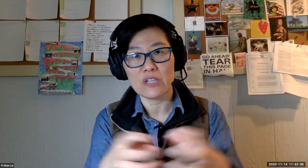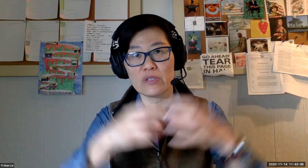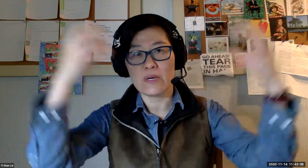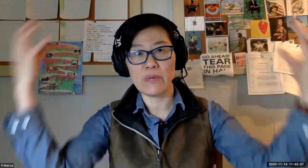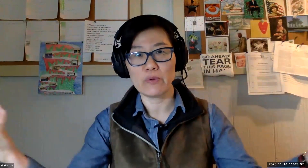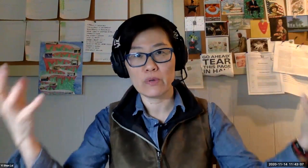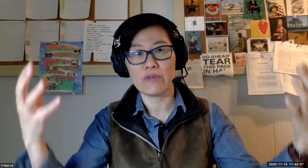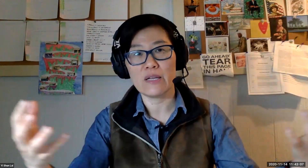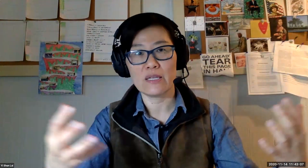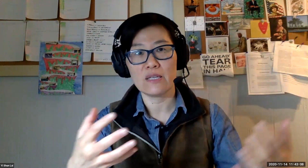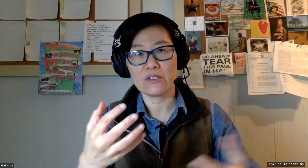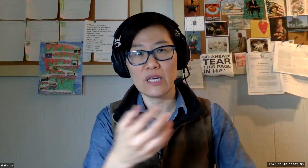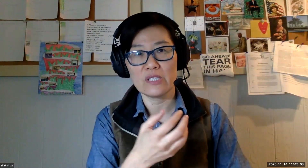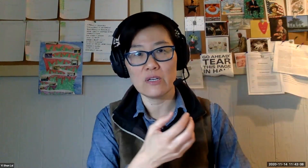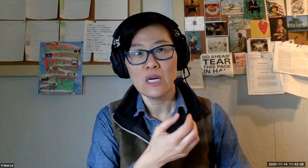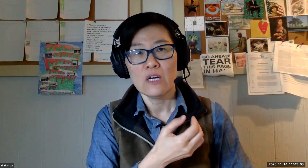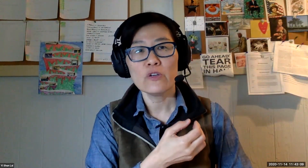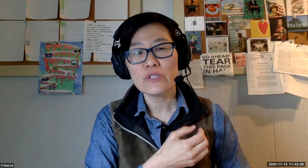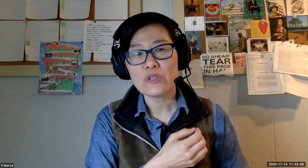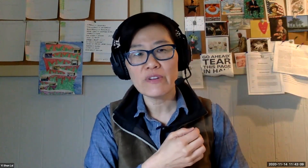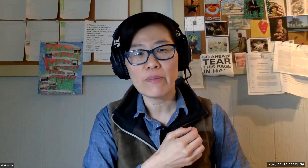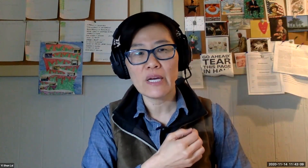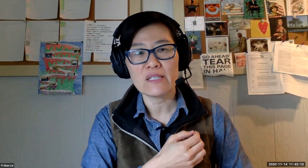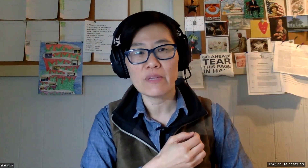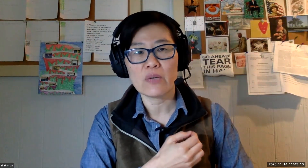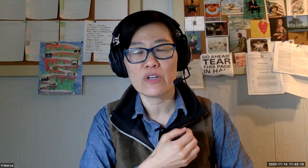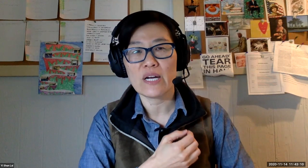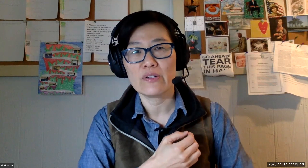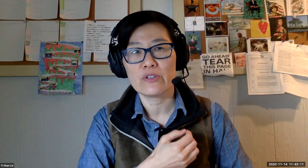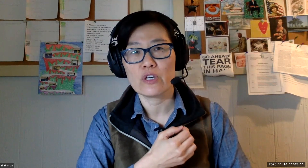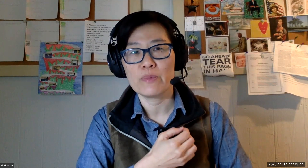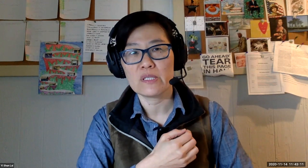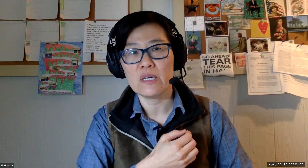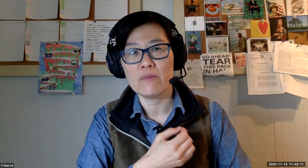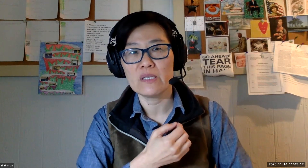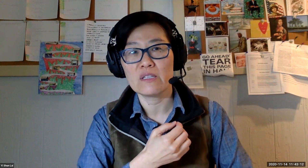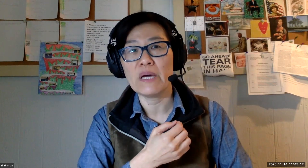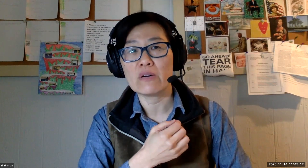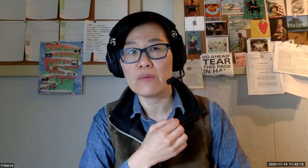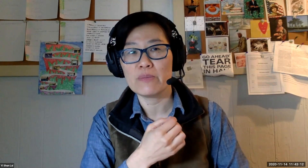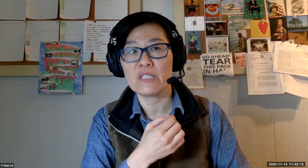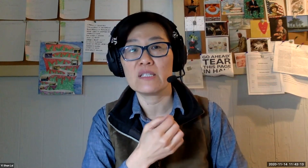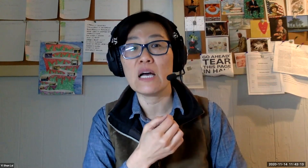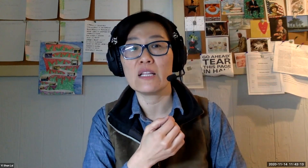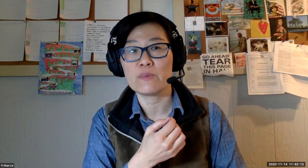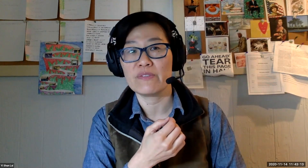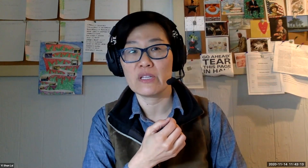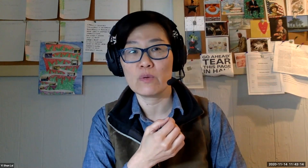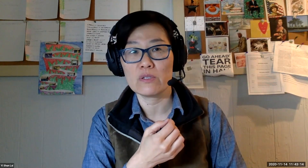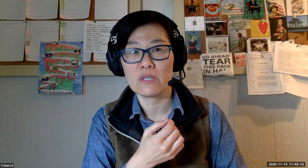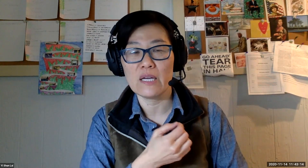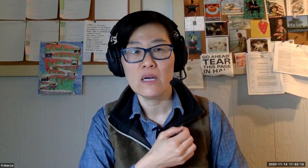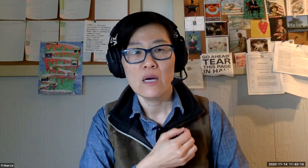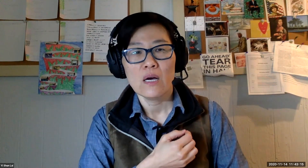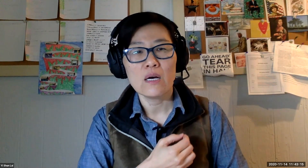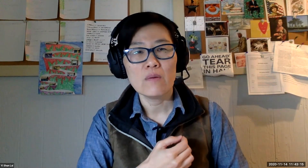that are clustered around people who are writing these things, okay? So Google is terrific, but something like Query Tracker or Duotrope is a better option because it is highly specific to that